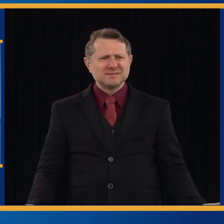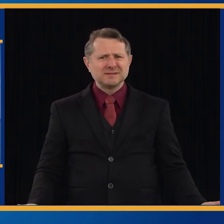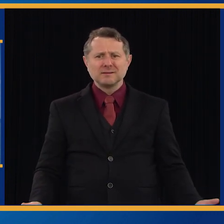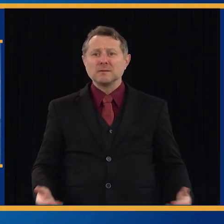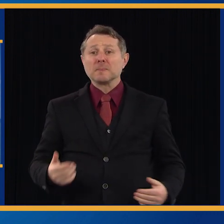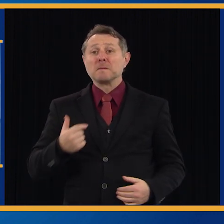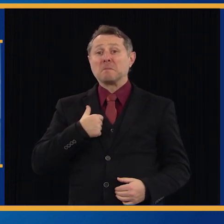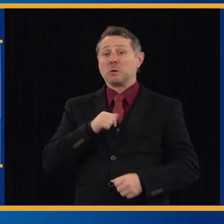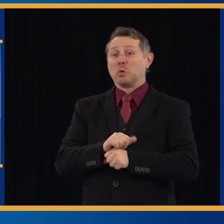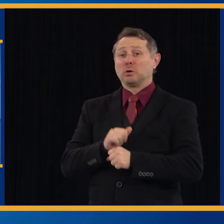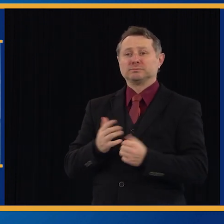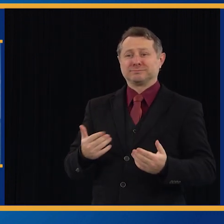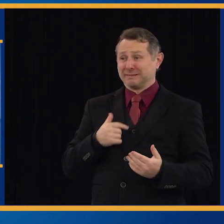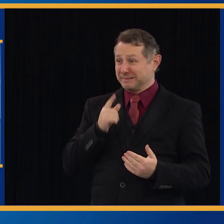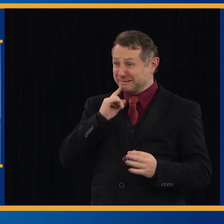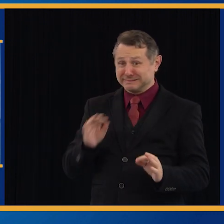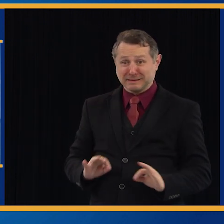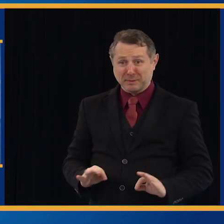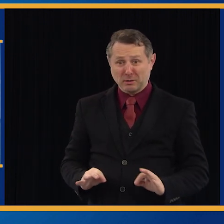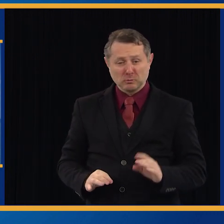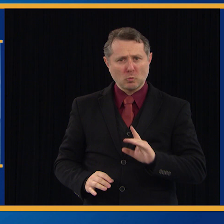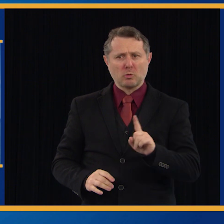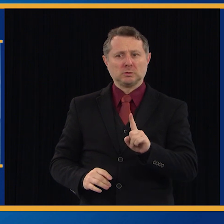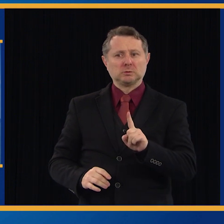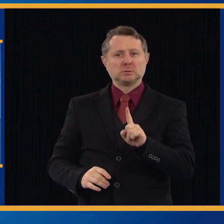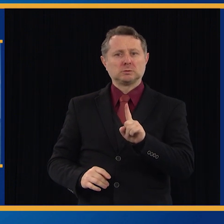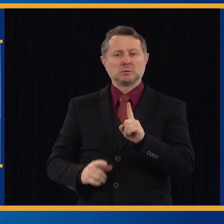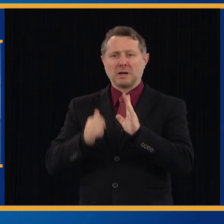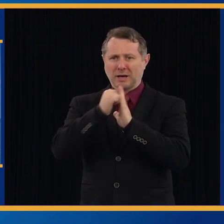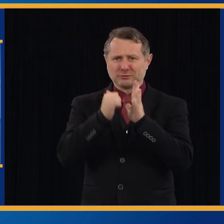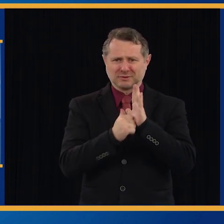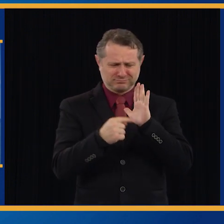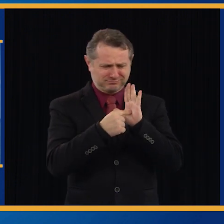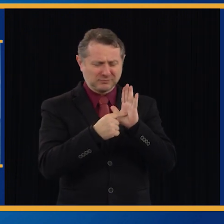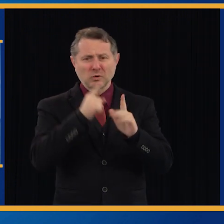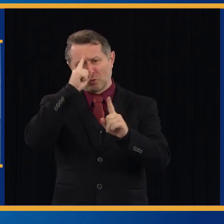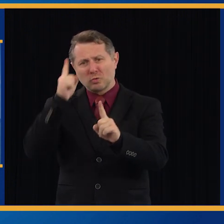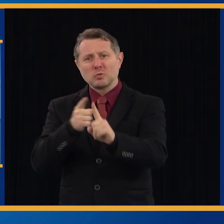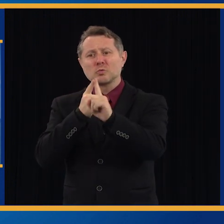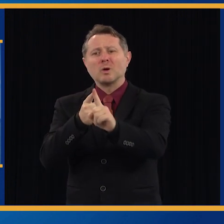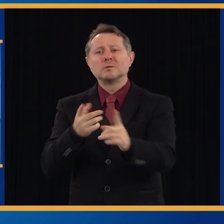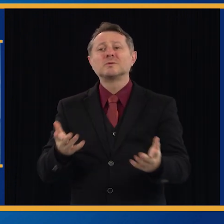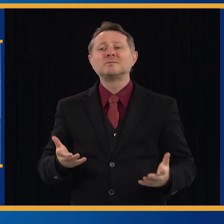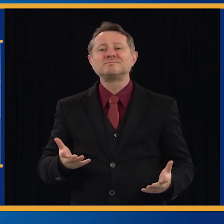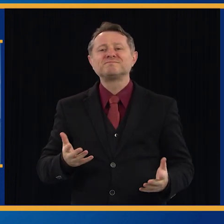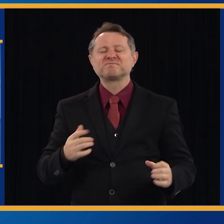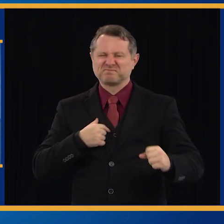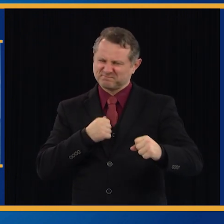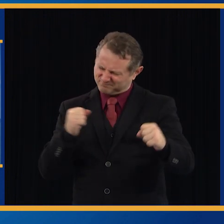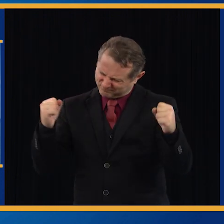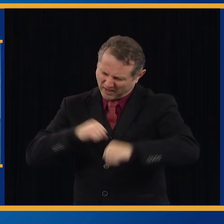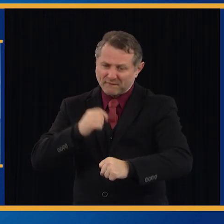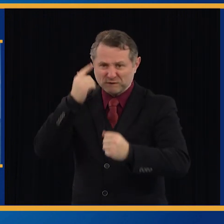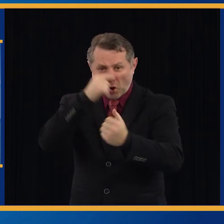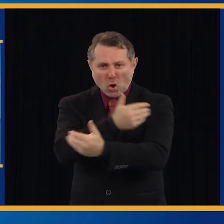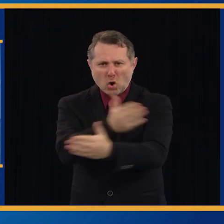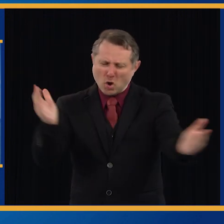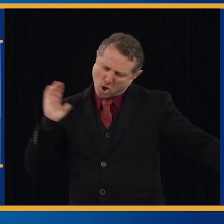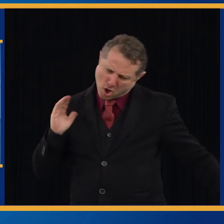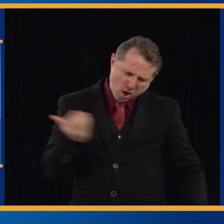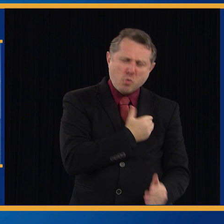simple. I have one agenda. I have one purpose. I fight for New Yorkers. That is my